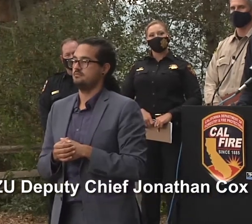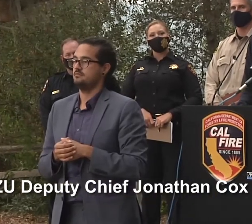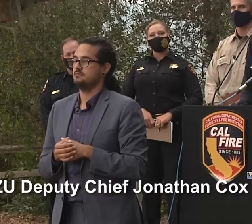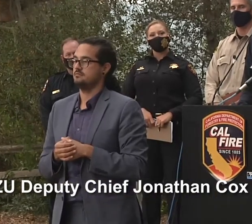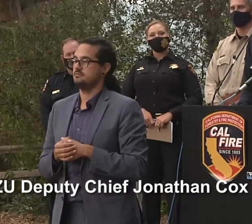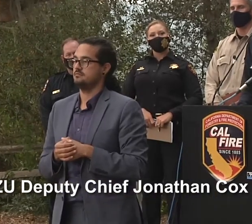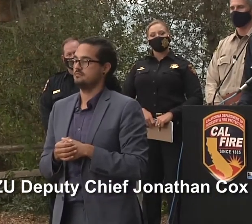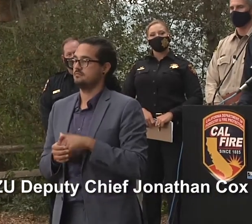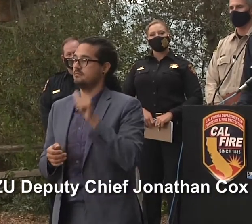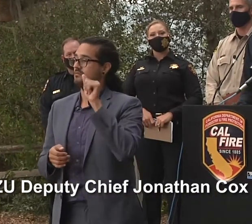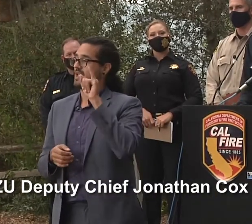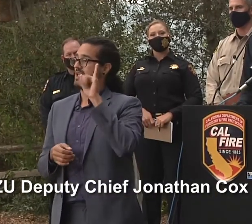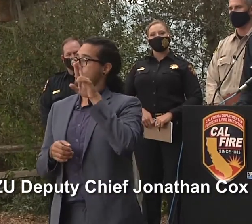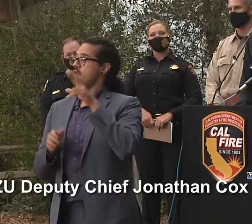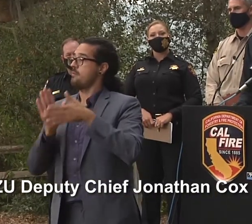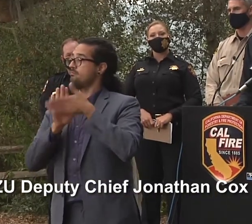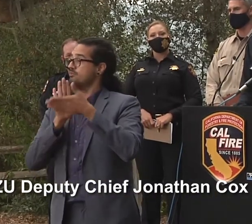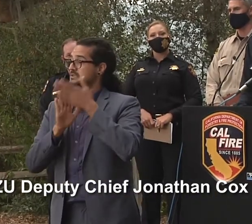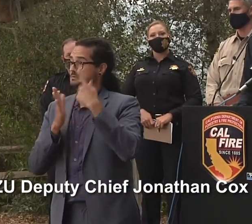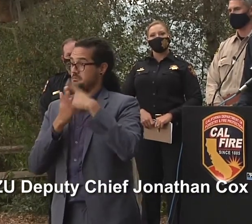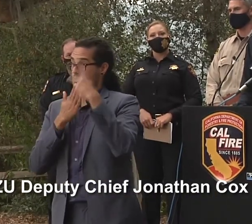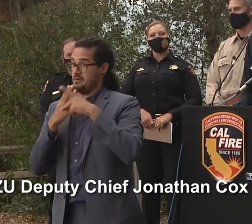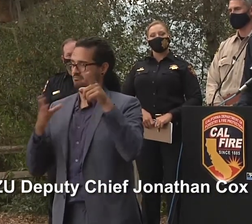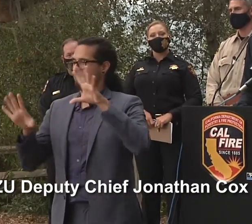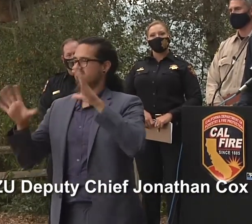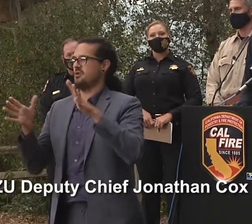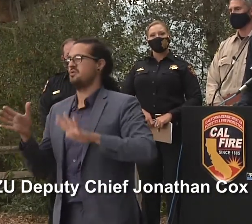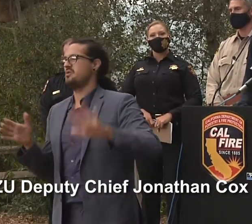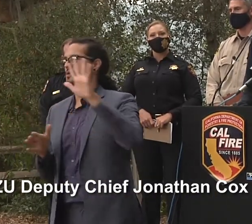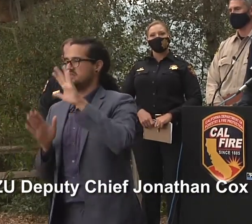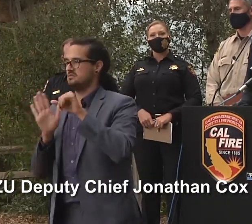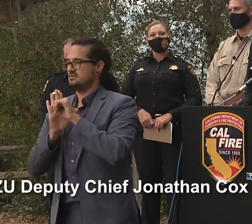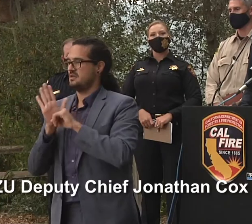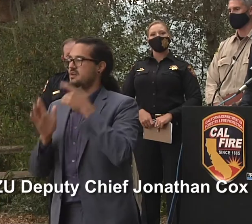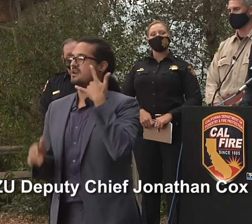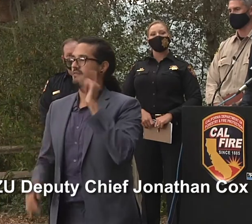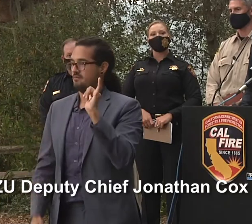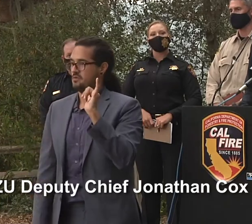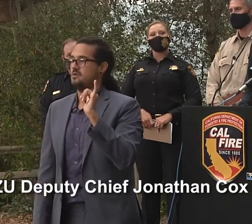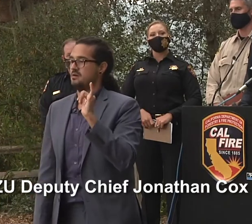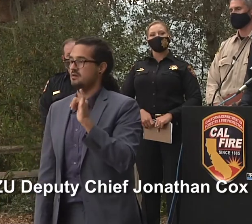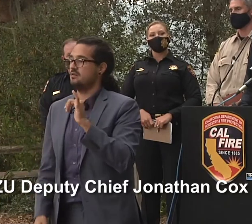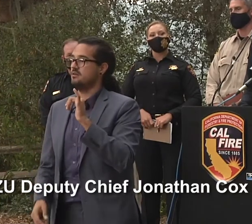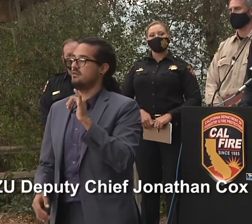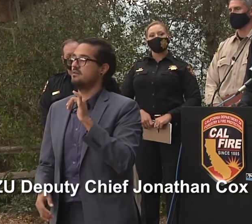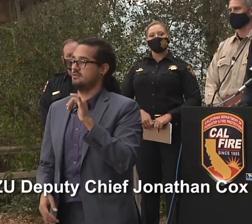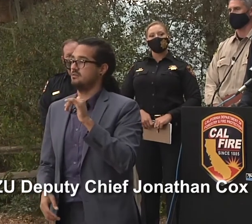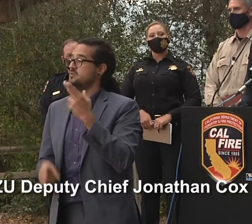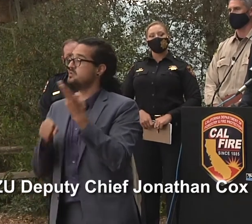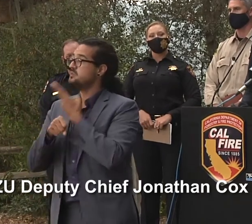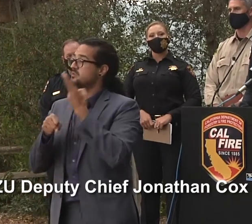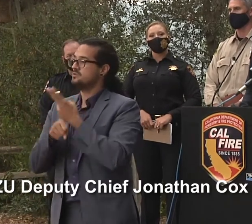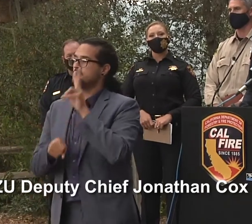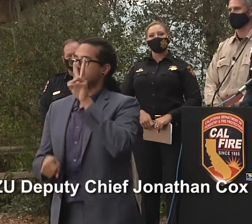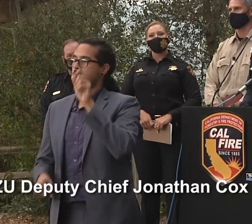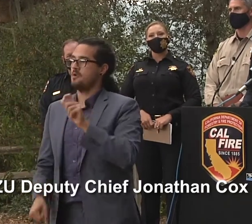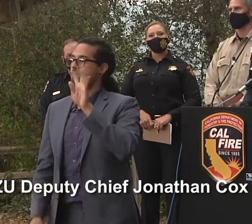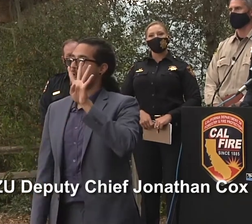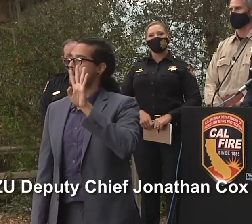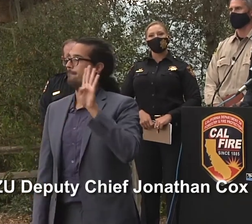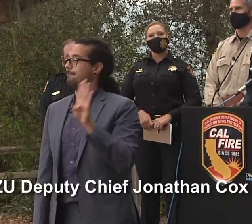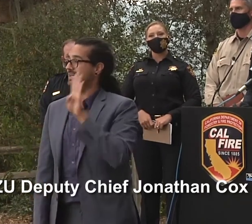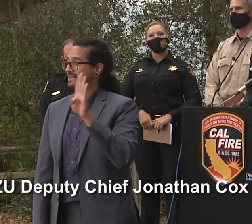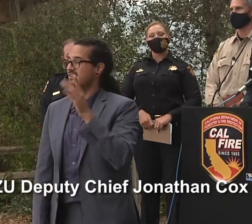dropped 2.4 million gallons of retardant in California on this siege. An additional 2.5